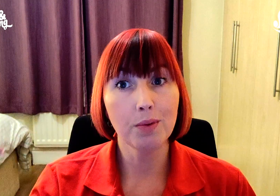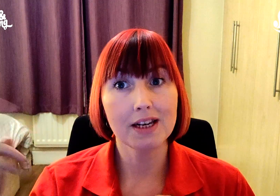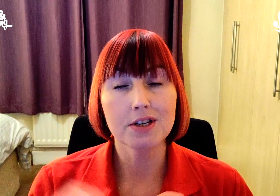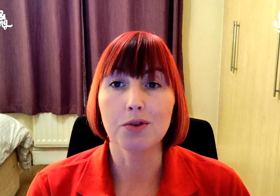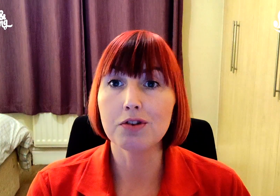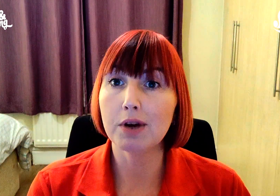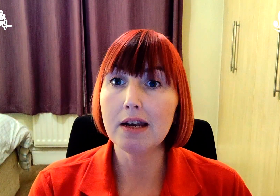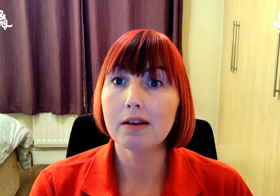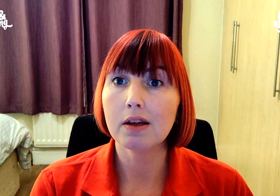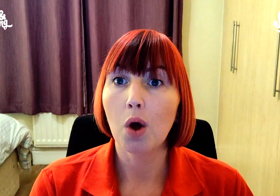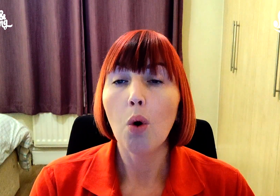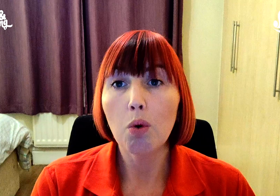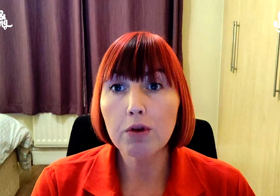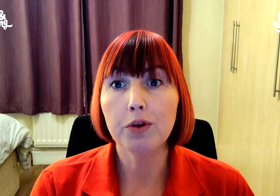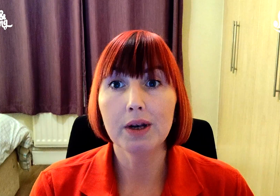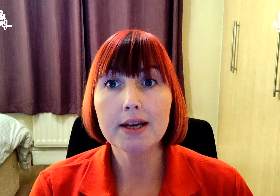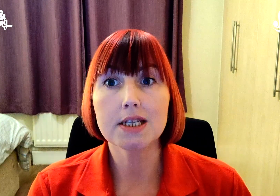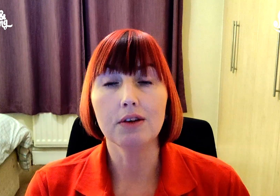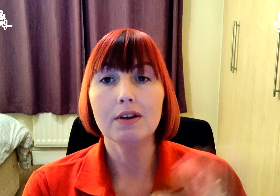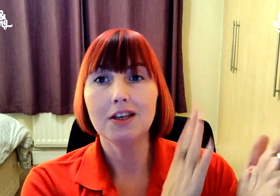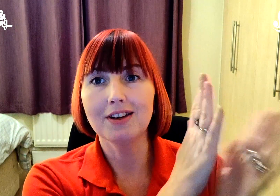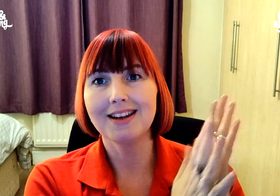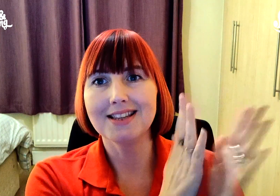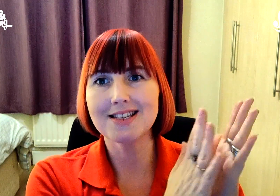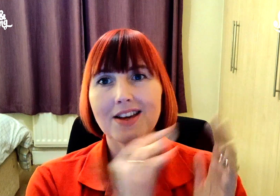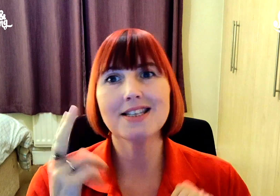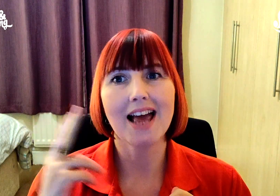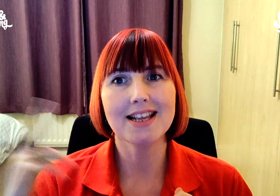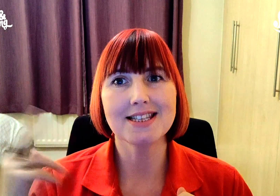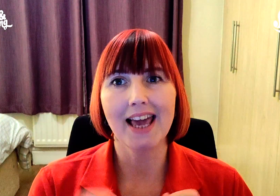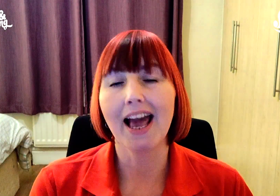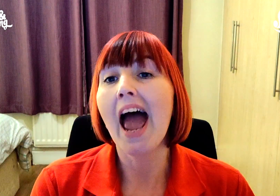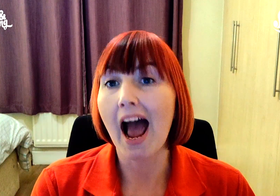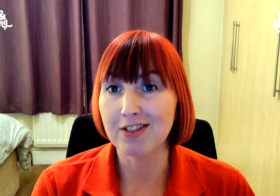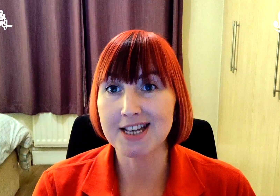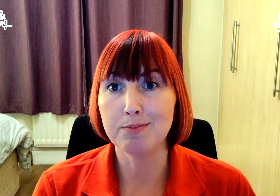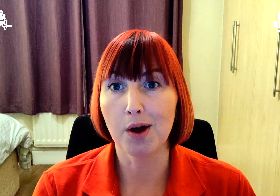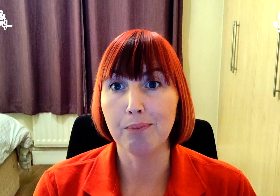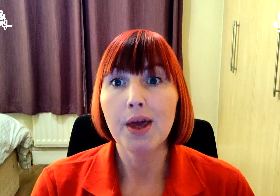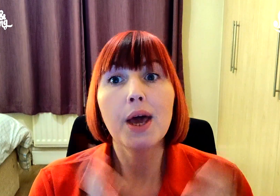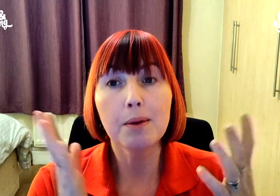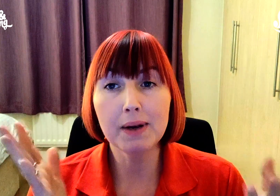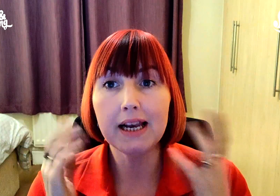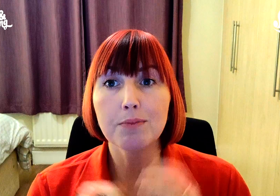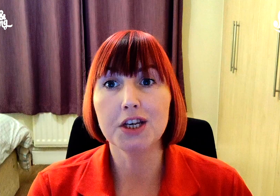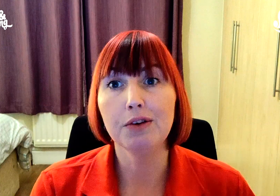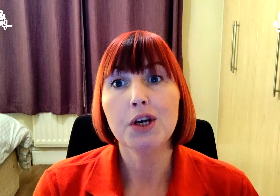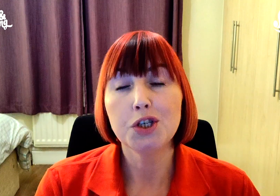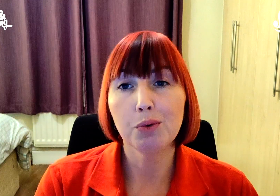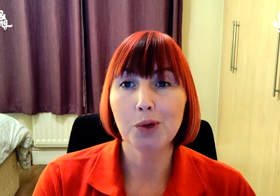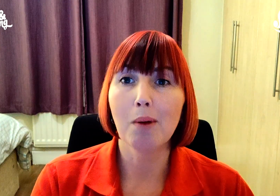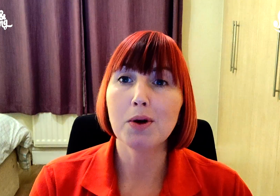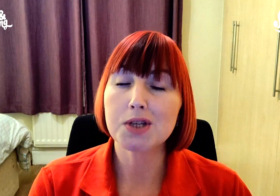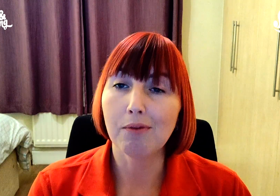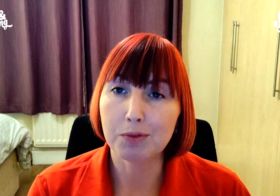sing along with the lyrics on the screen, or if you would like to, you can learn the signs and singing at the same time. Completely up to you.